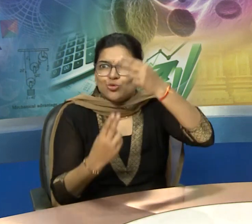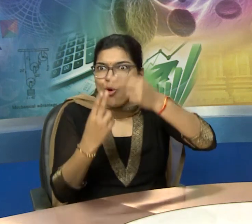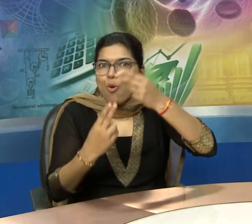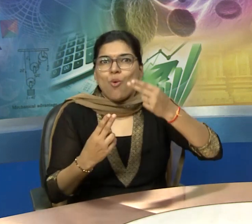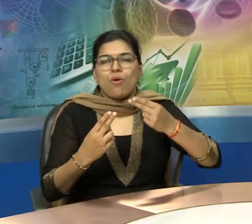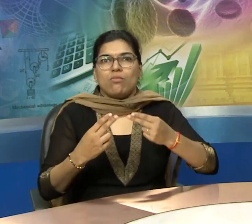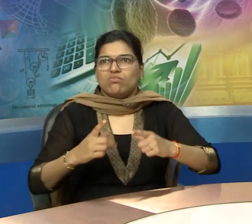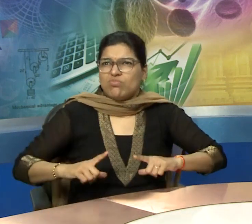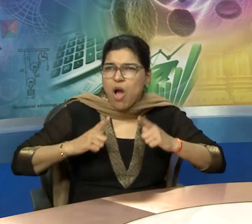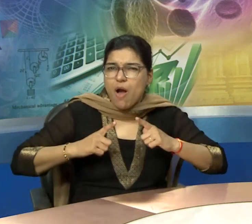relaxation.